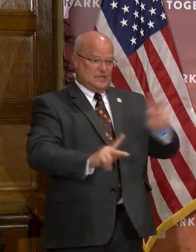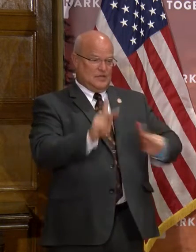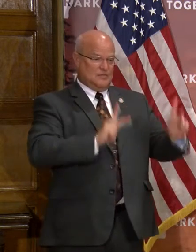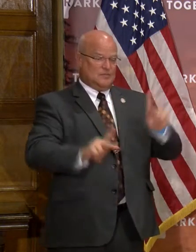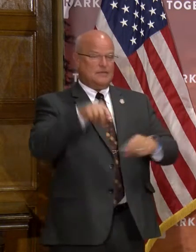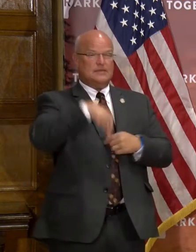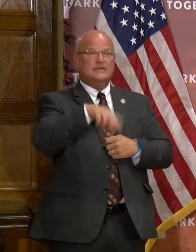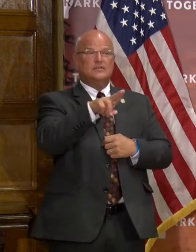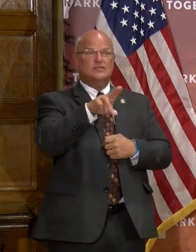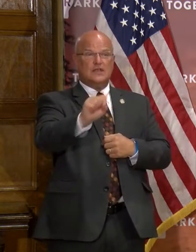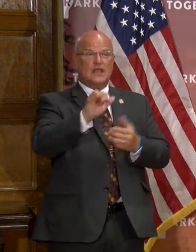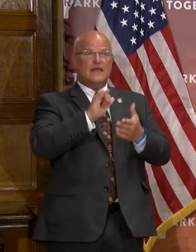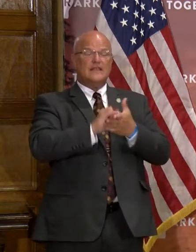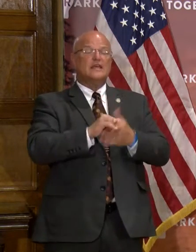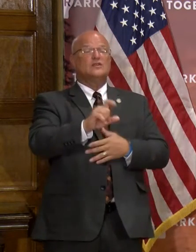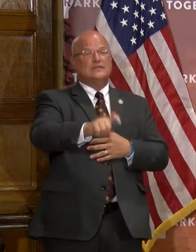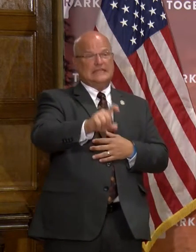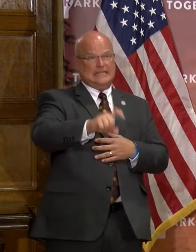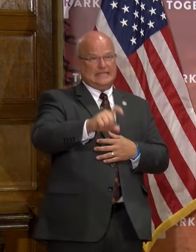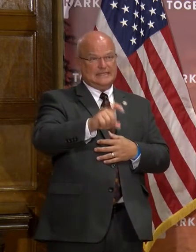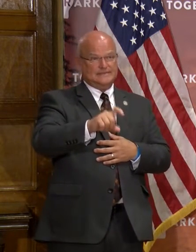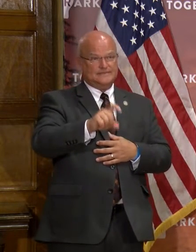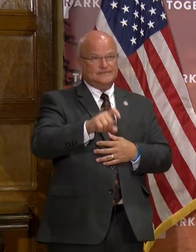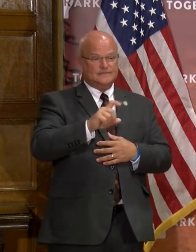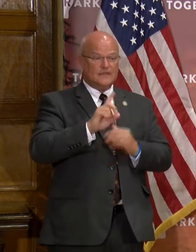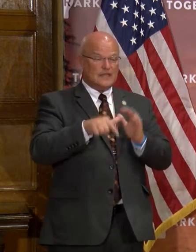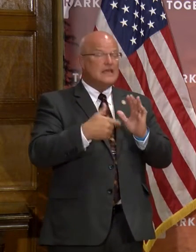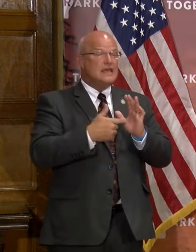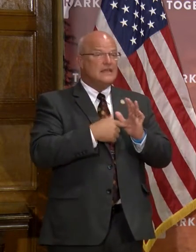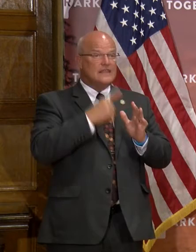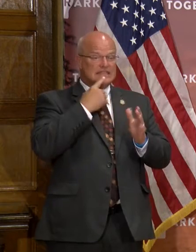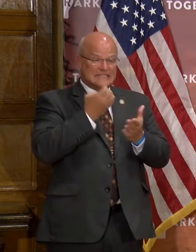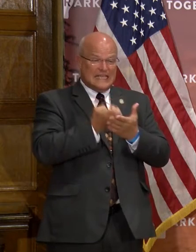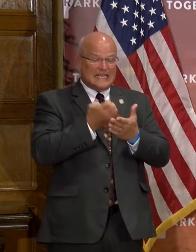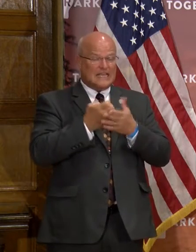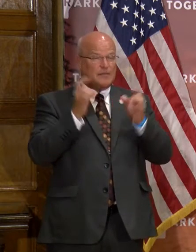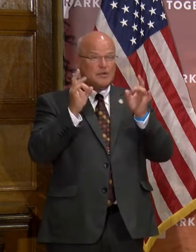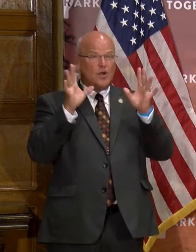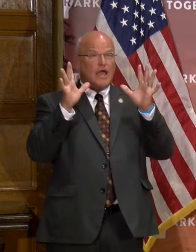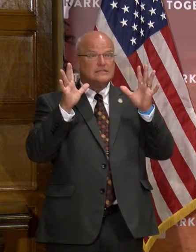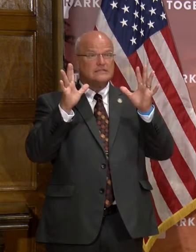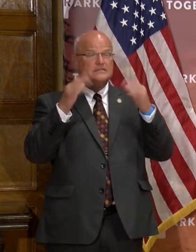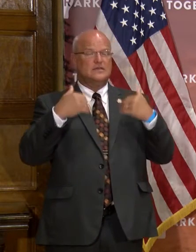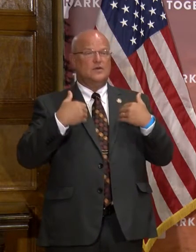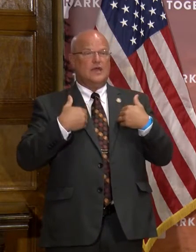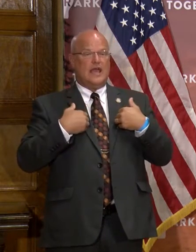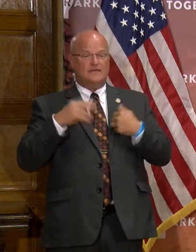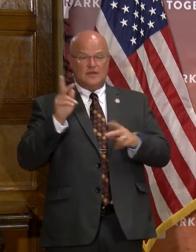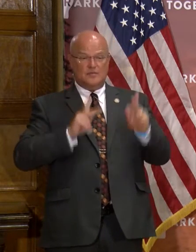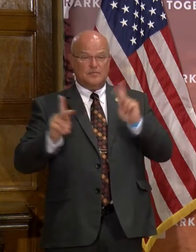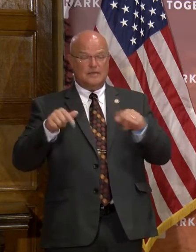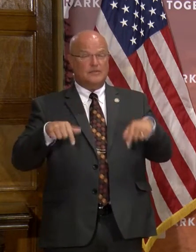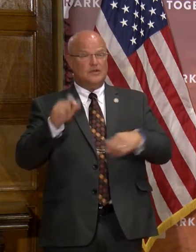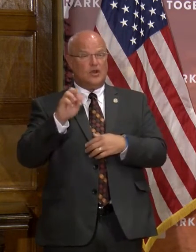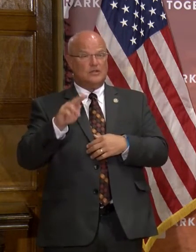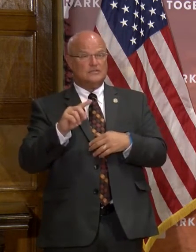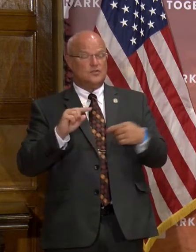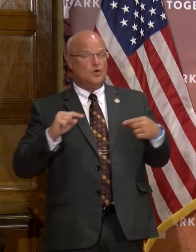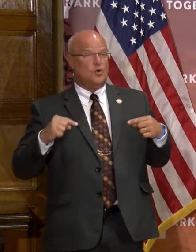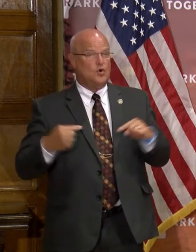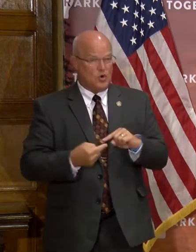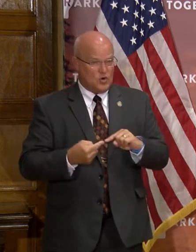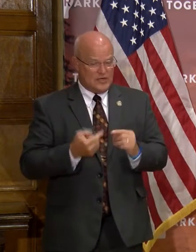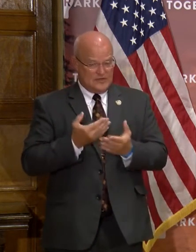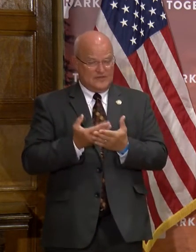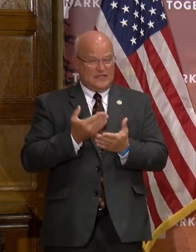United States that are in great need. This is an economic crisis. We have Arkansans that are hurting, and